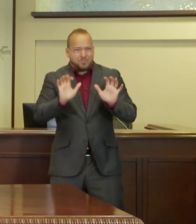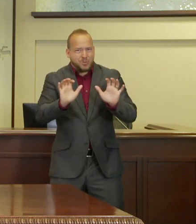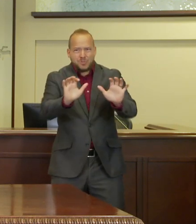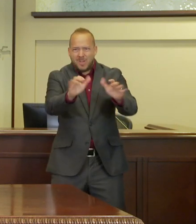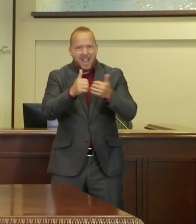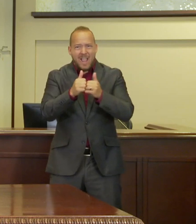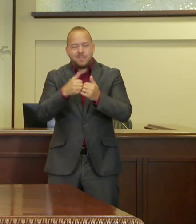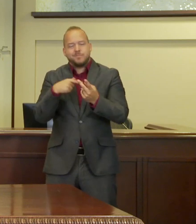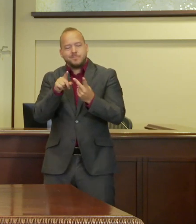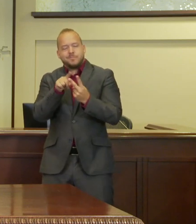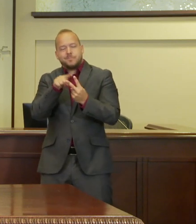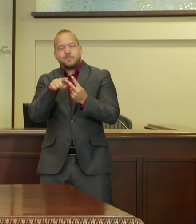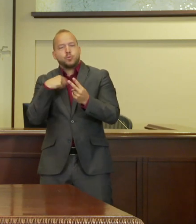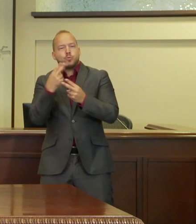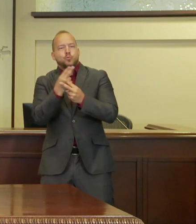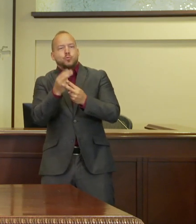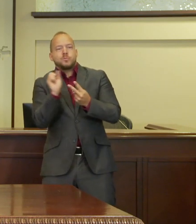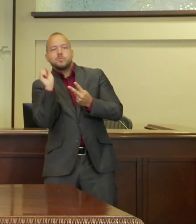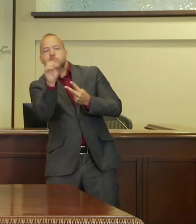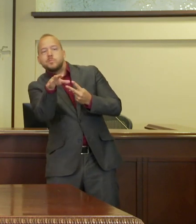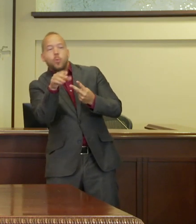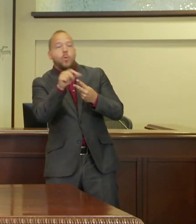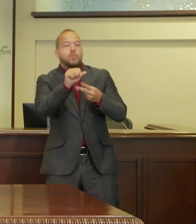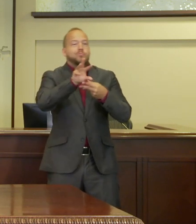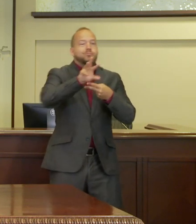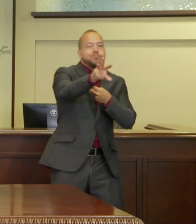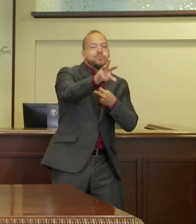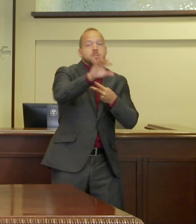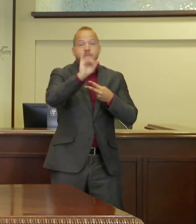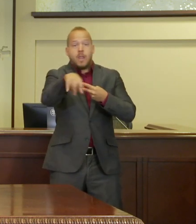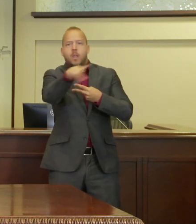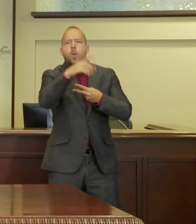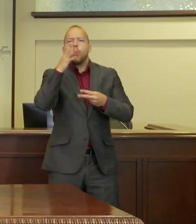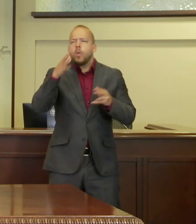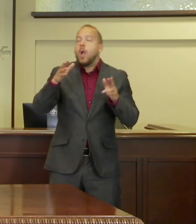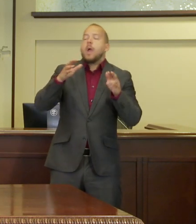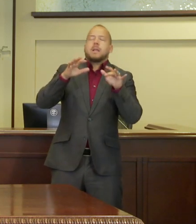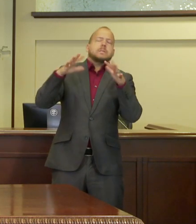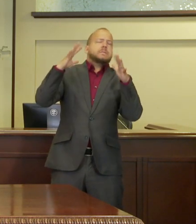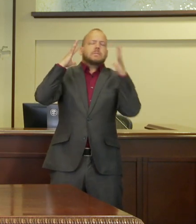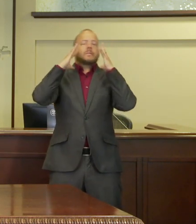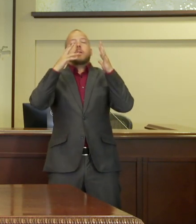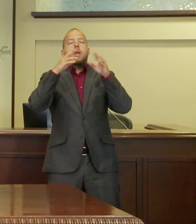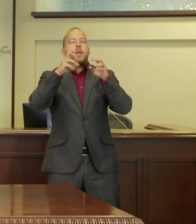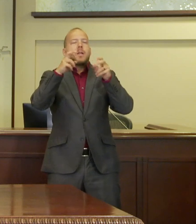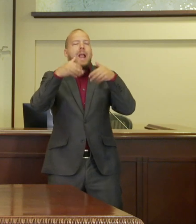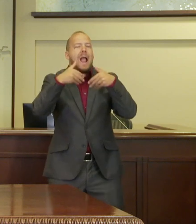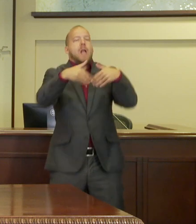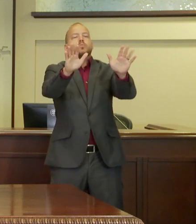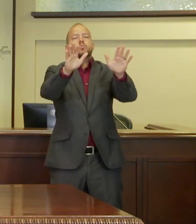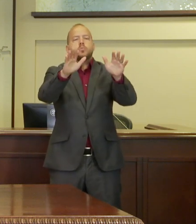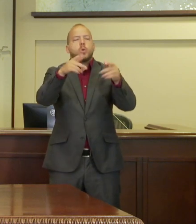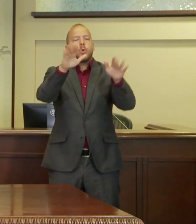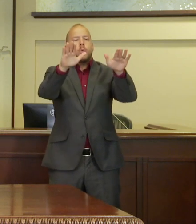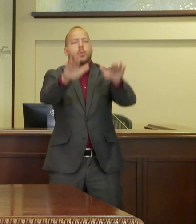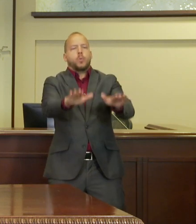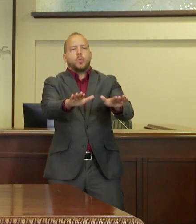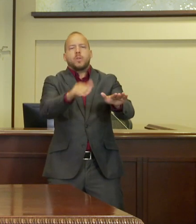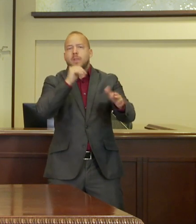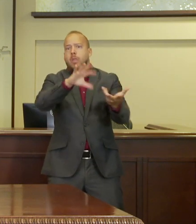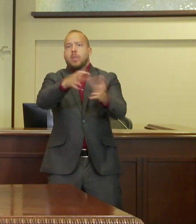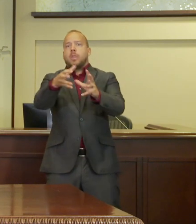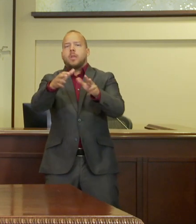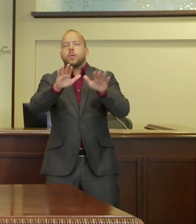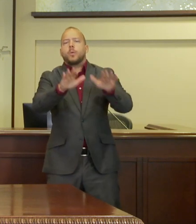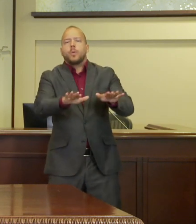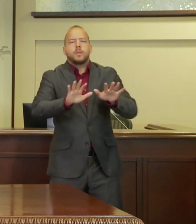dangerous activity to move out of the area. And the use of these things is always preceded by warnings. And we